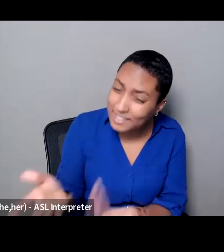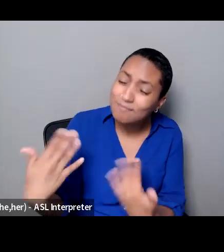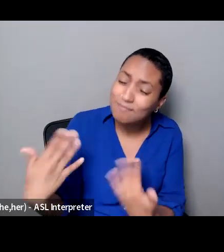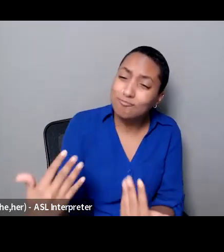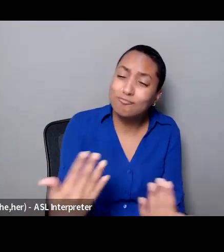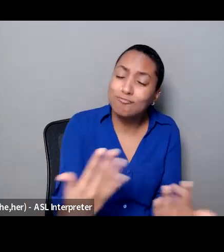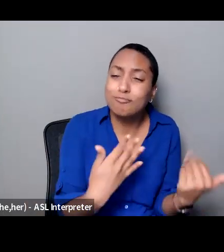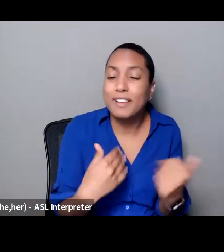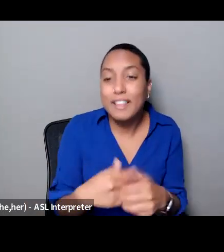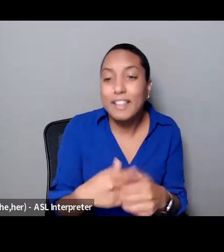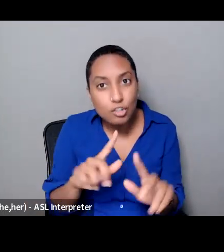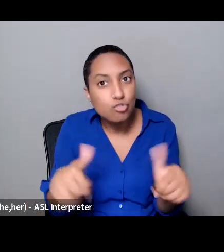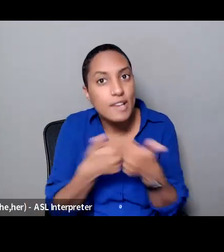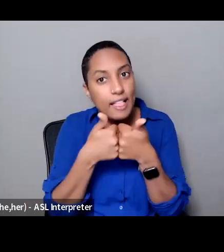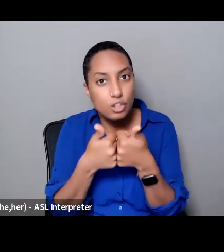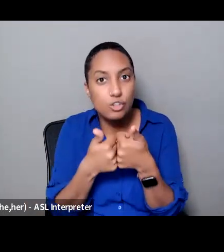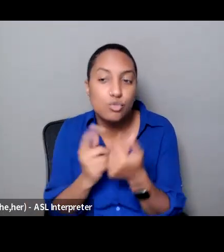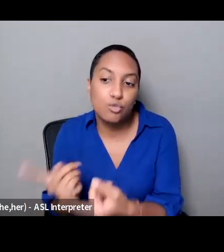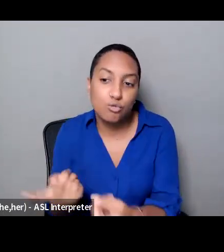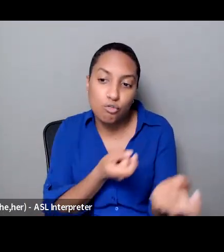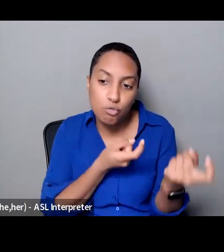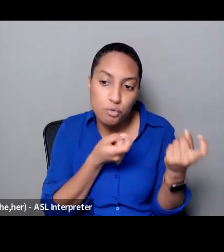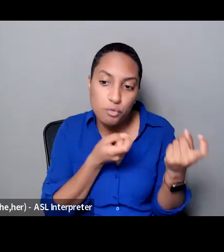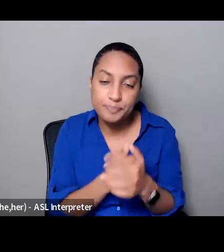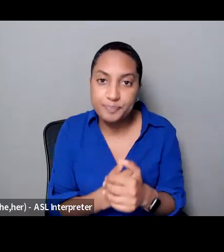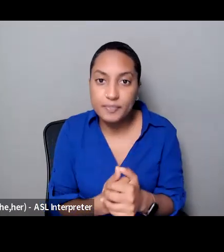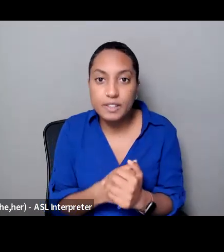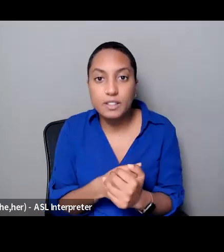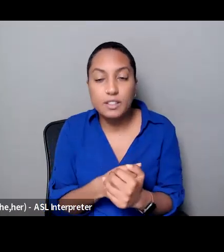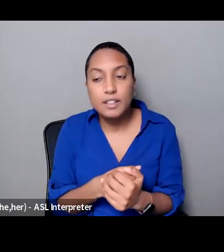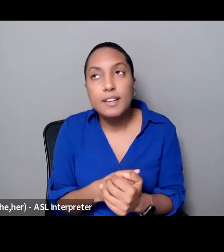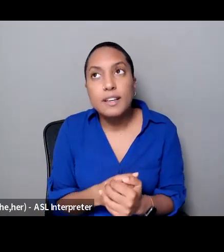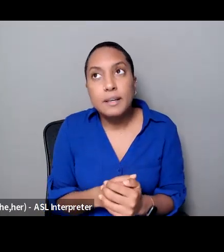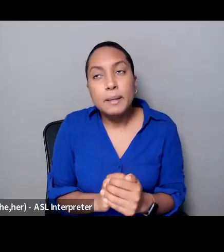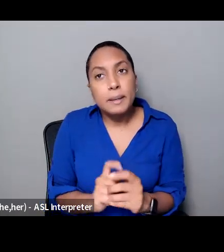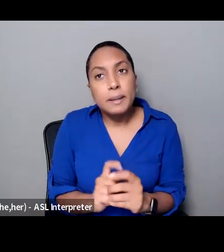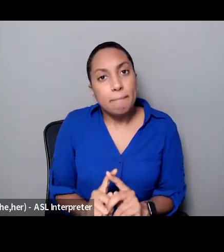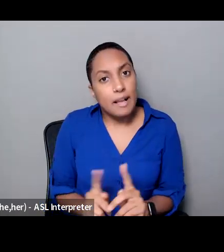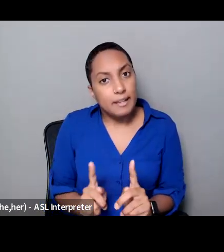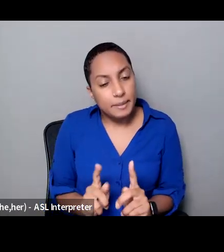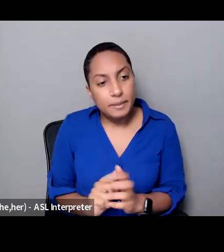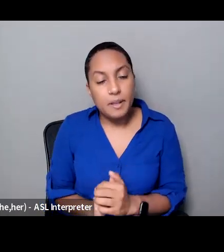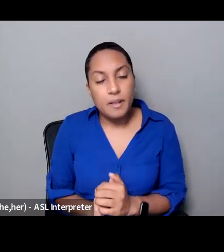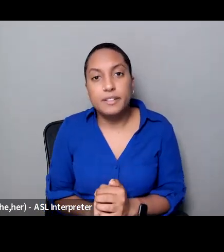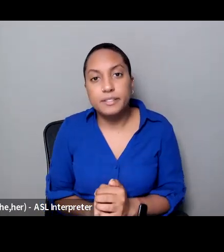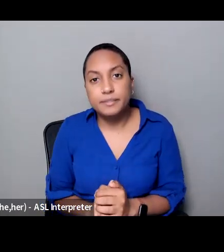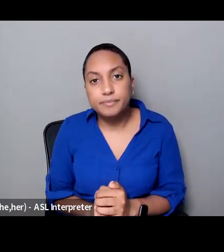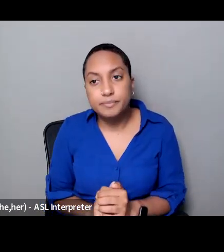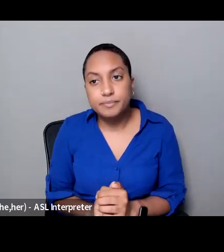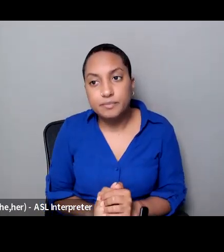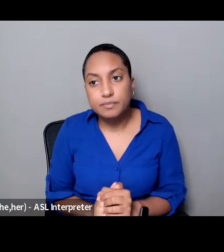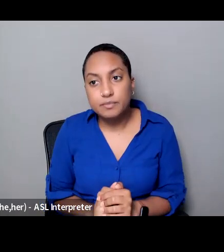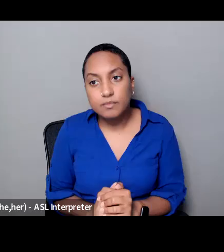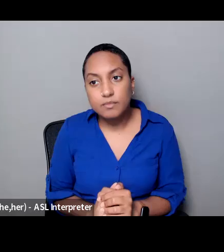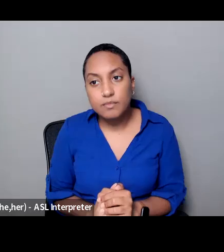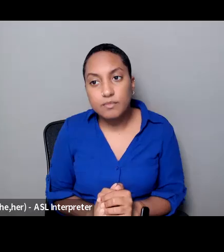recruitment and staff recruitment both. But I think that as we look at that situation, a lot